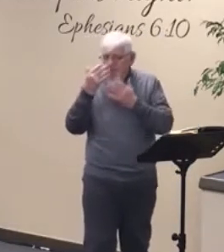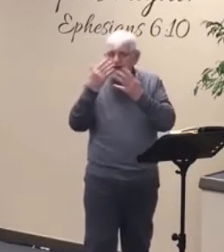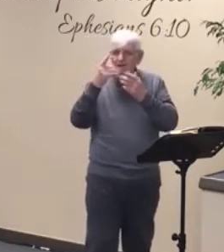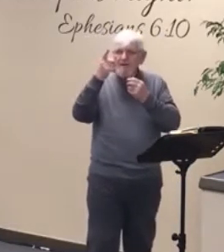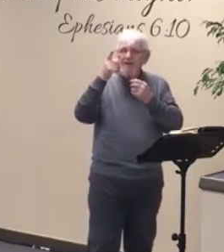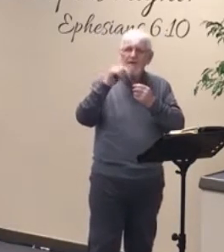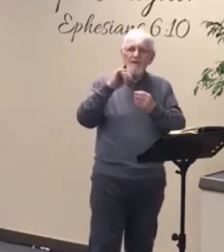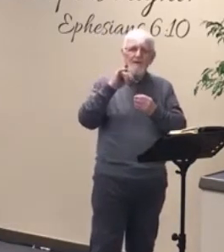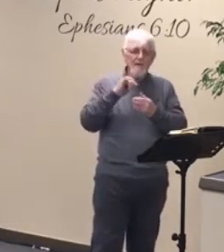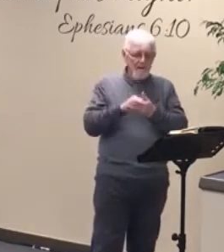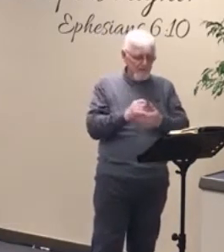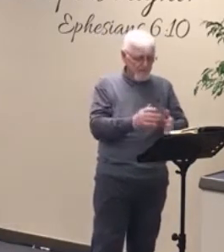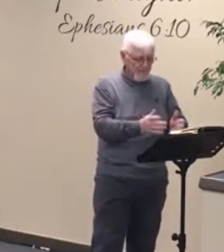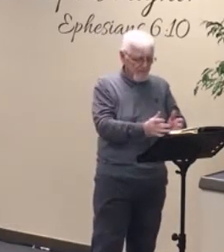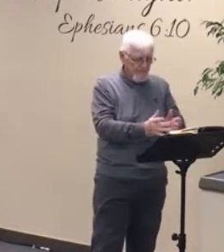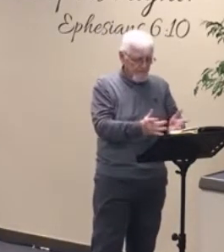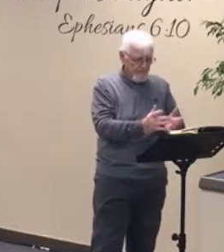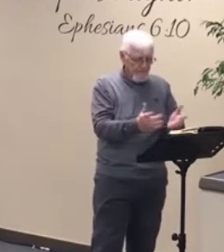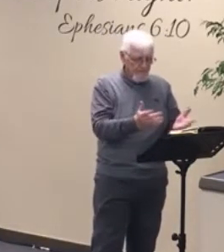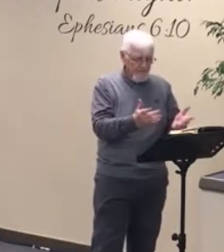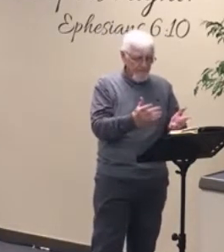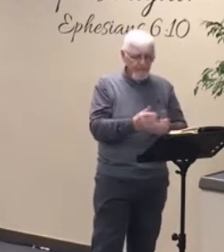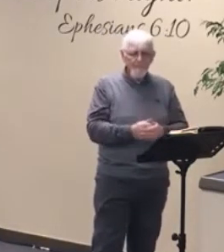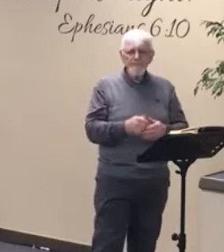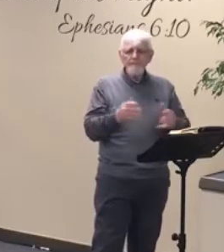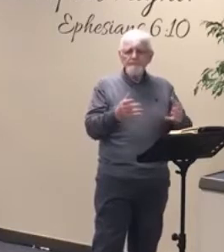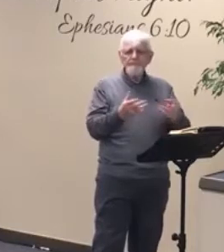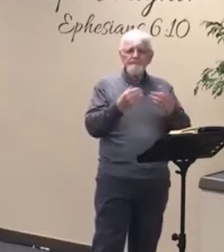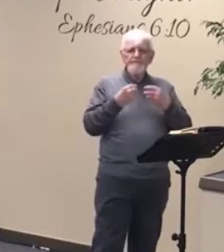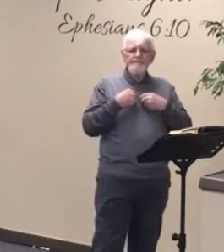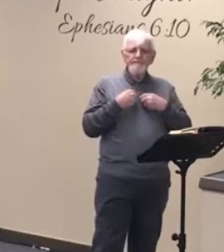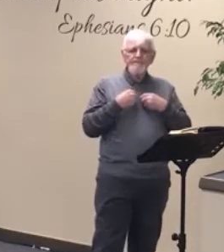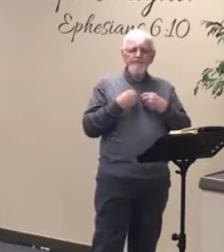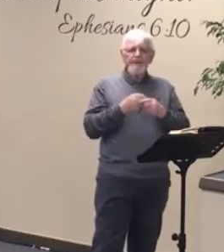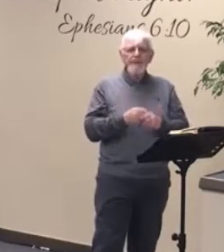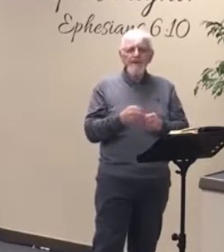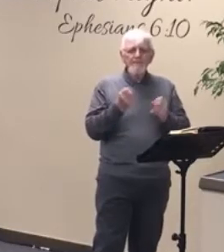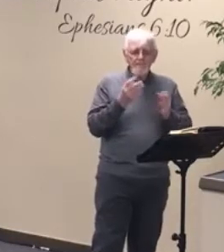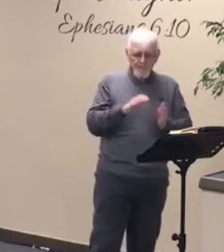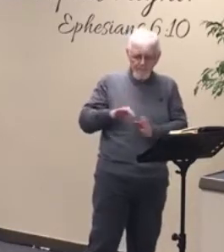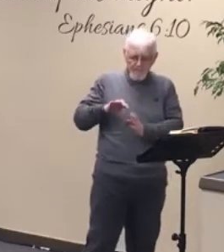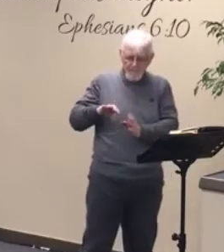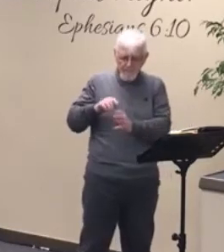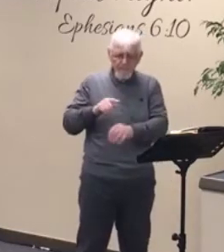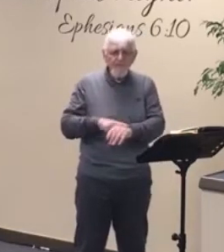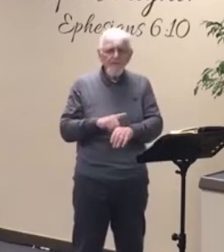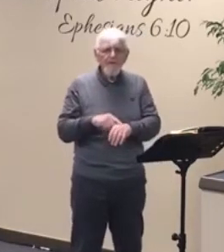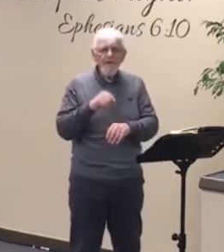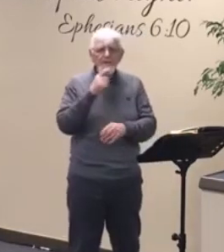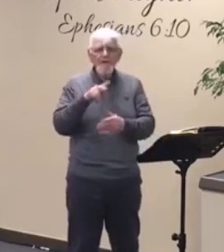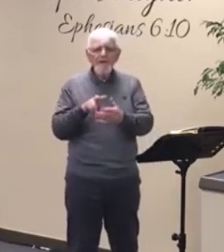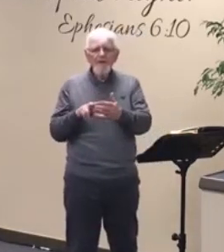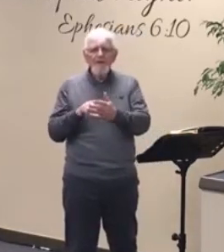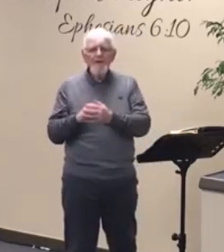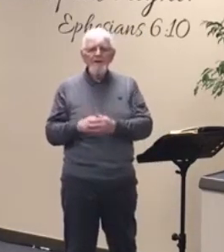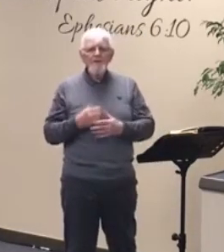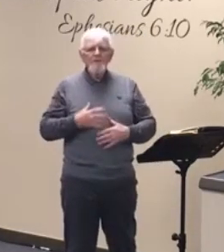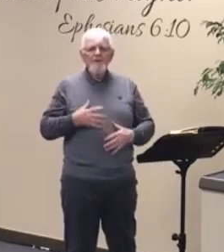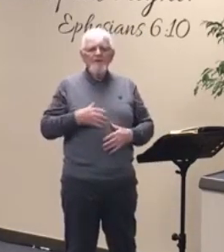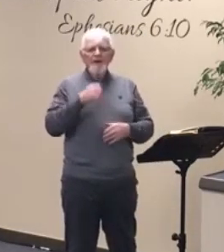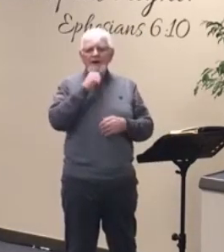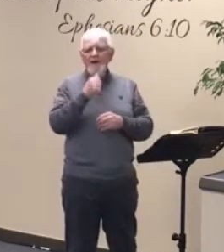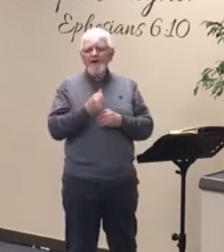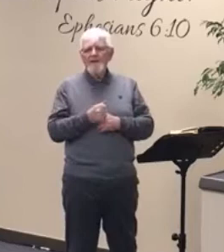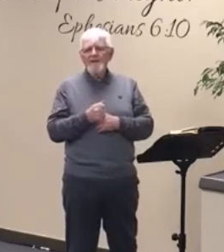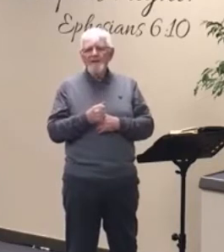have this book. Lord, we've taken advantage of it and let it set aside many times, many days in our life where we didn't even appreciate it and